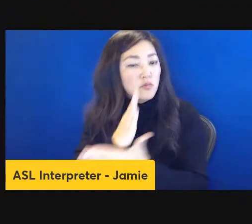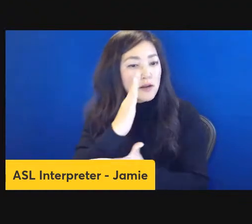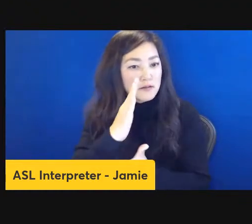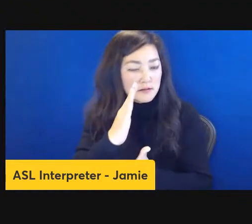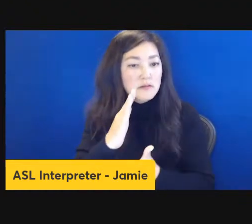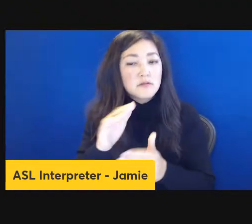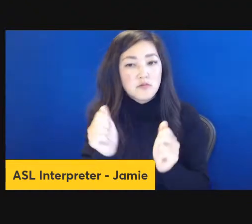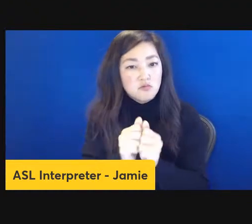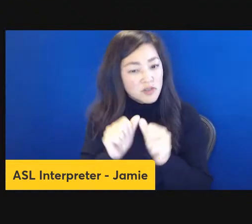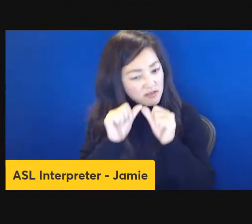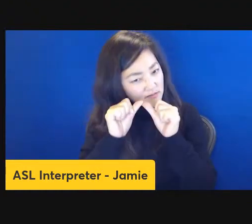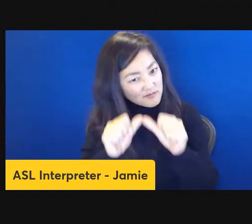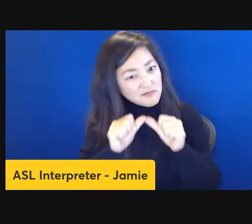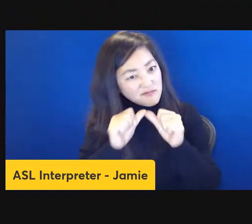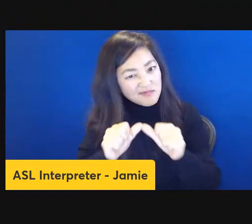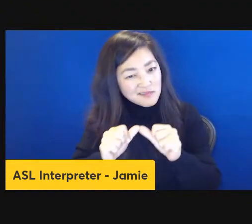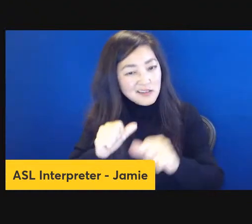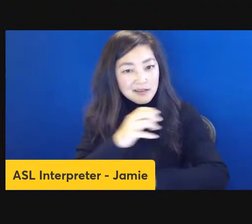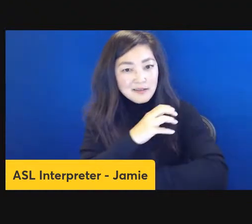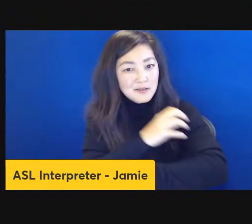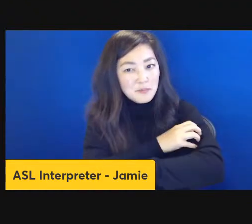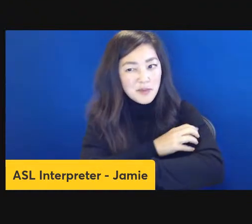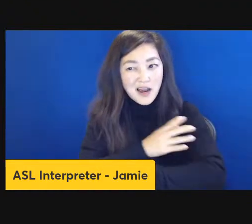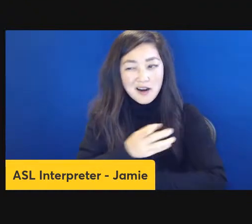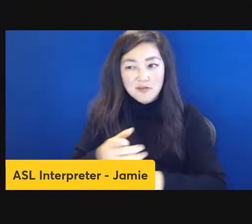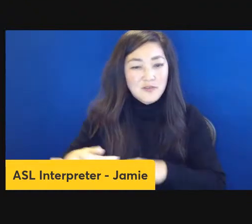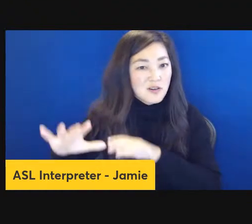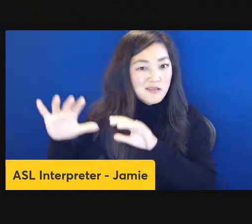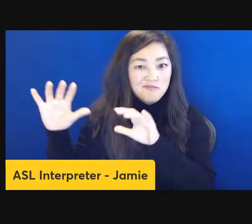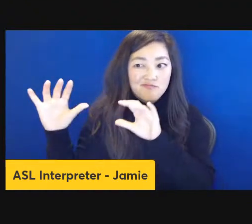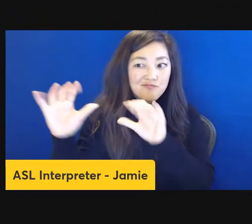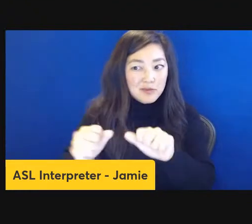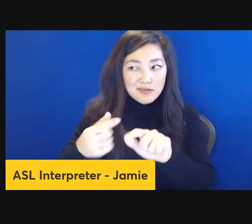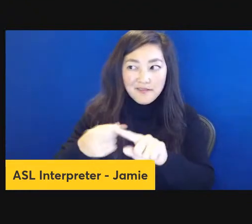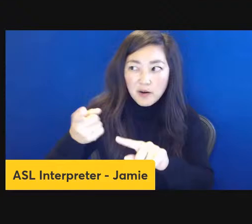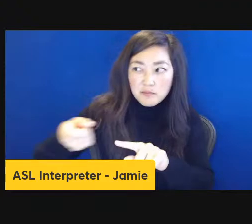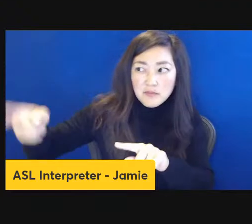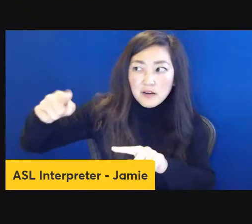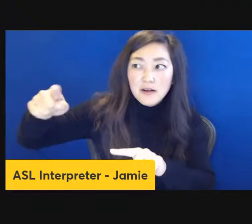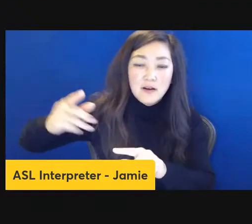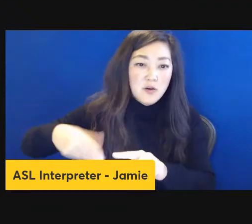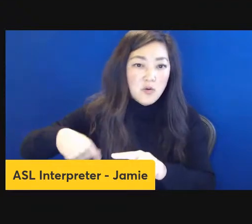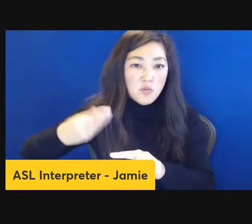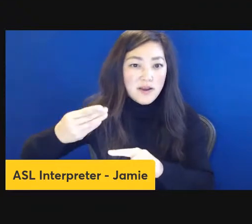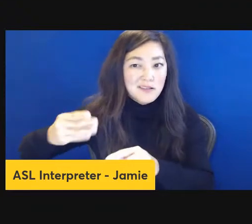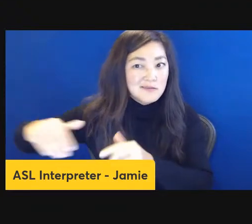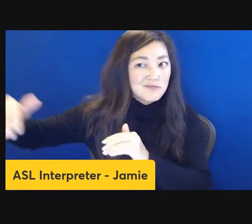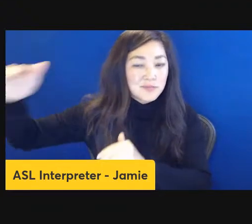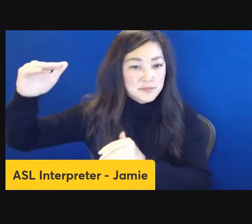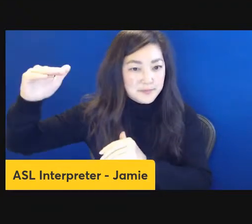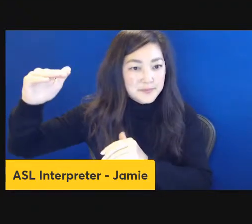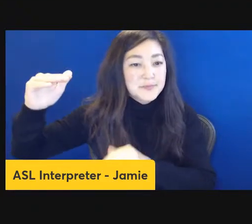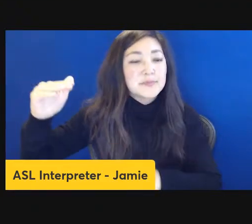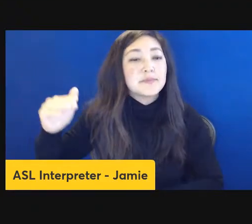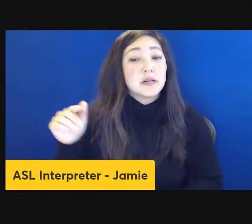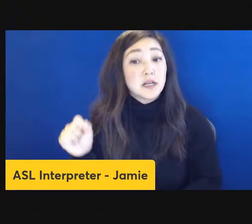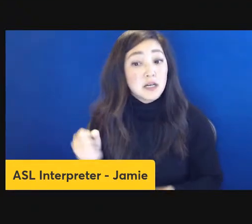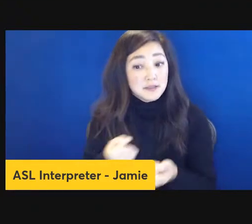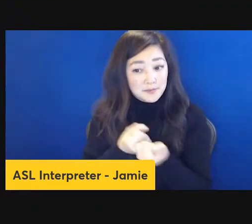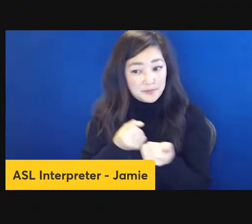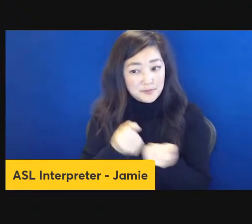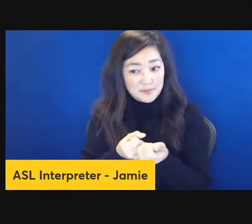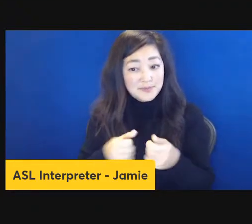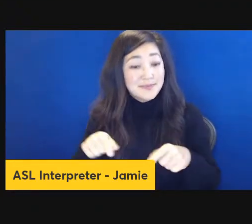of ongoing powerful forces of colonization and white supremacy. The sponsor of this